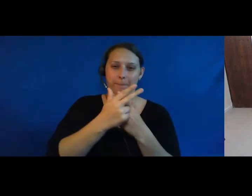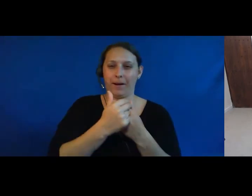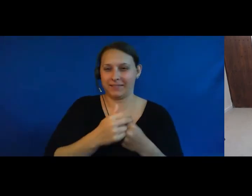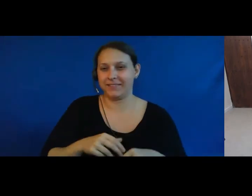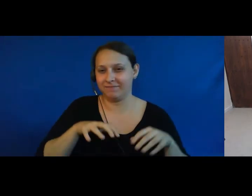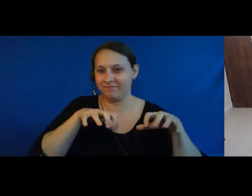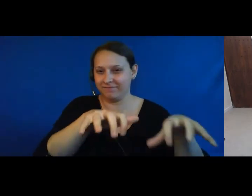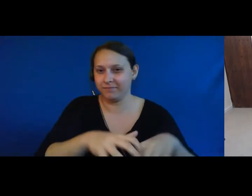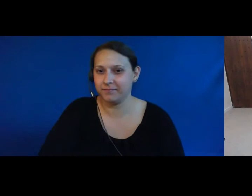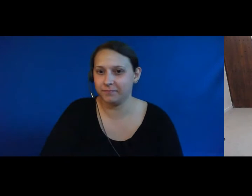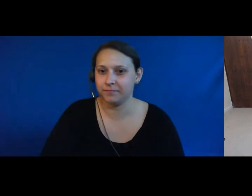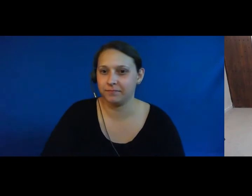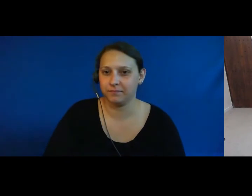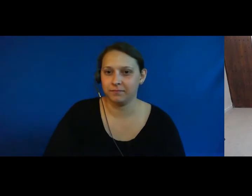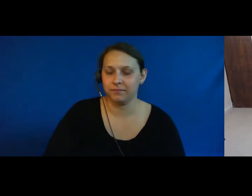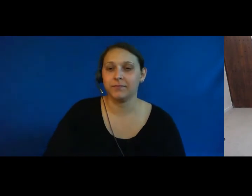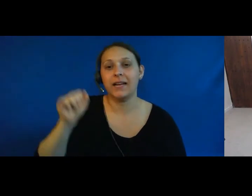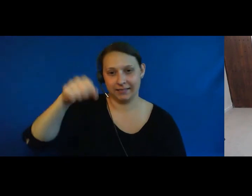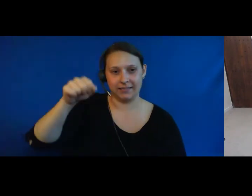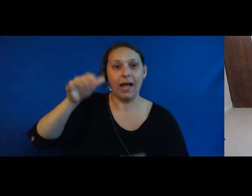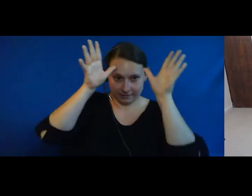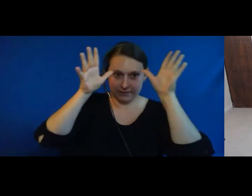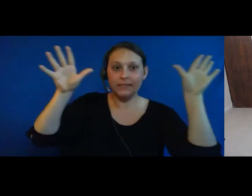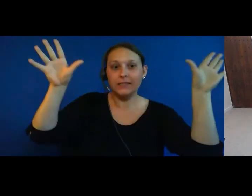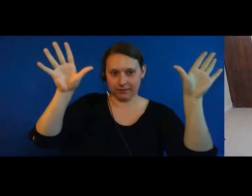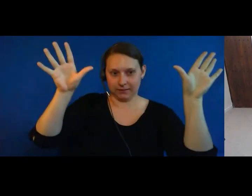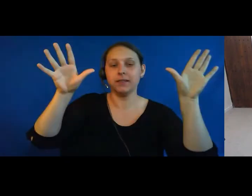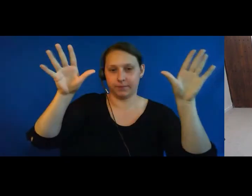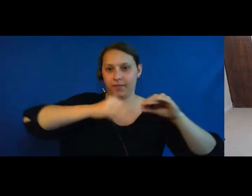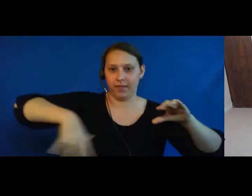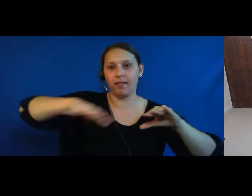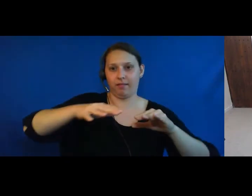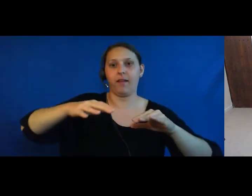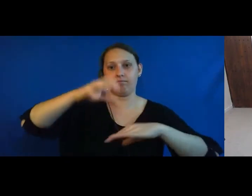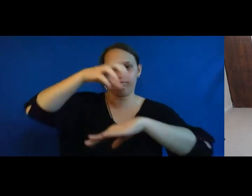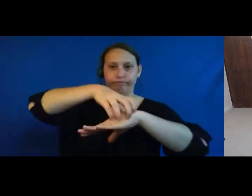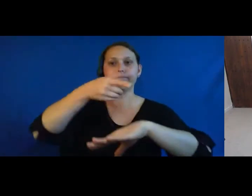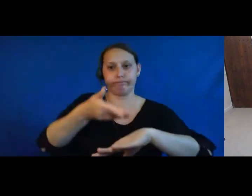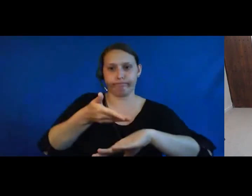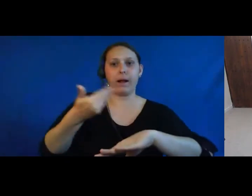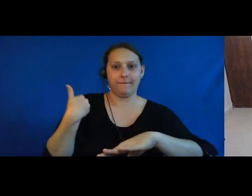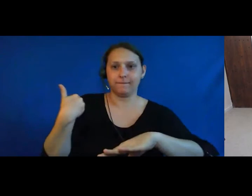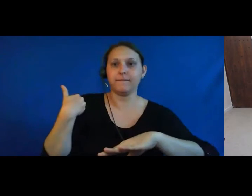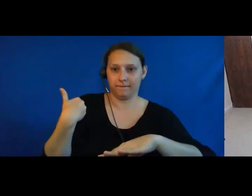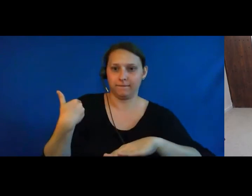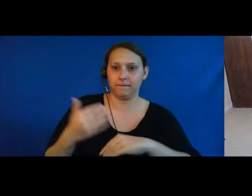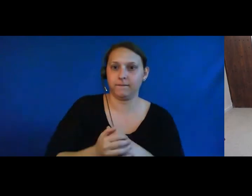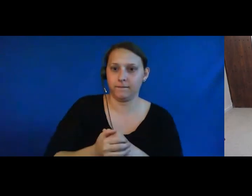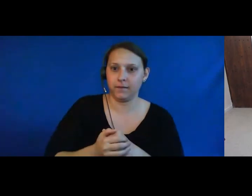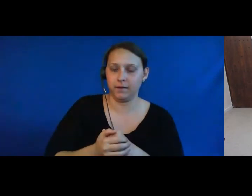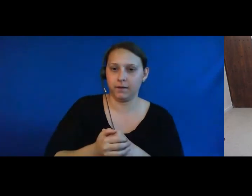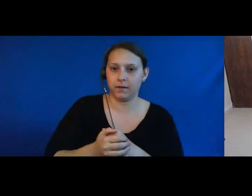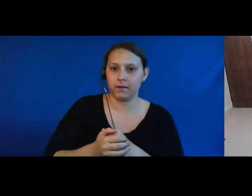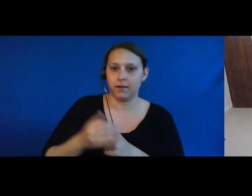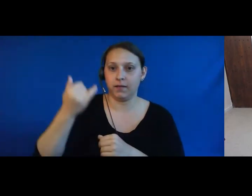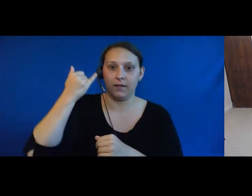There are deer on the estate. So, oh, sorry, I'll have to read the questions. Are there deer on the estate? If so, are their numbers controlled